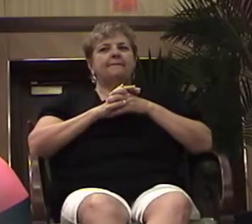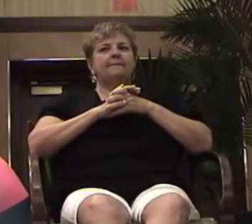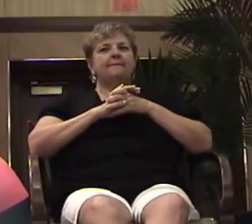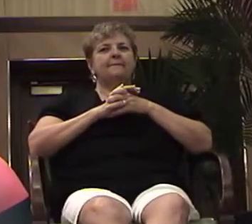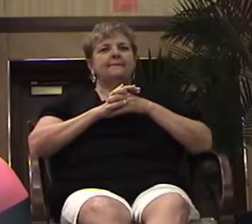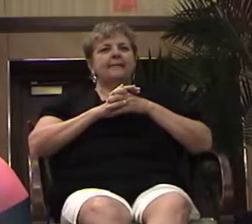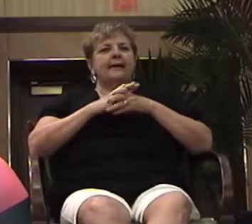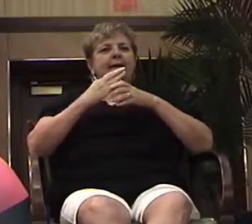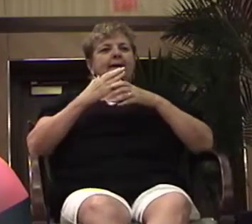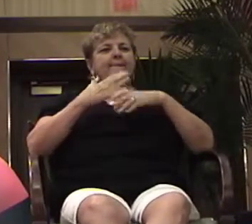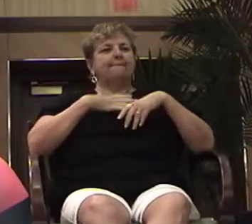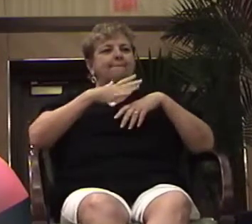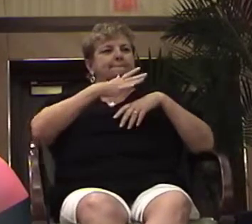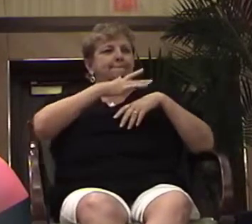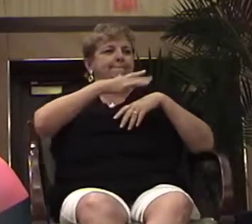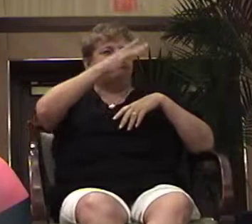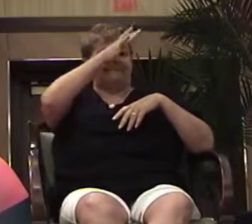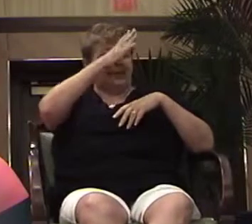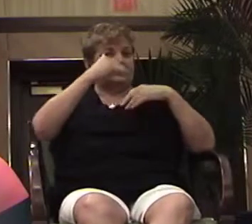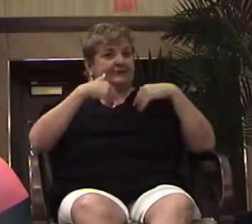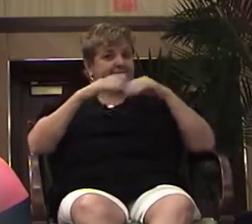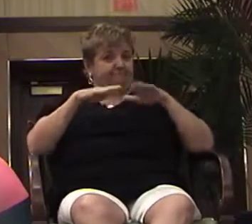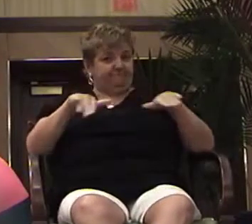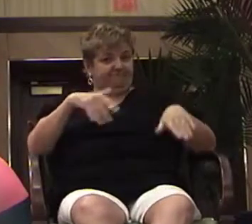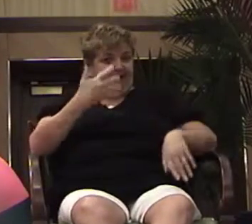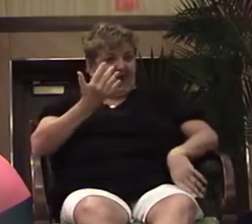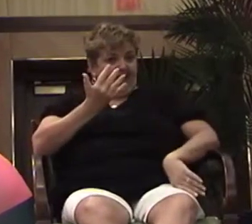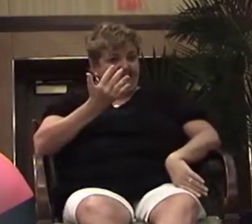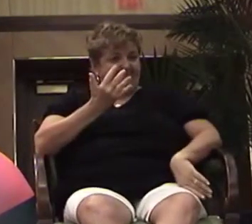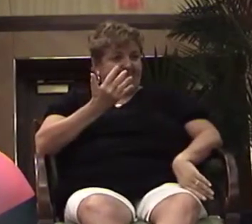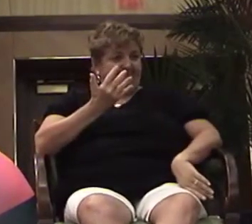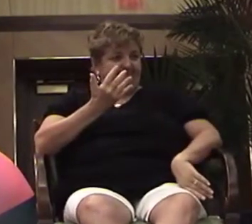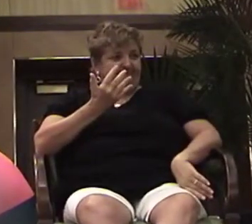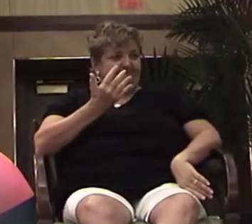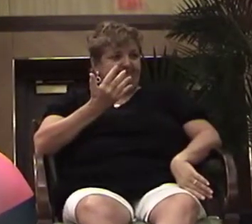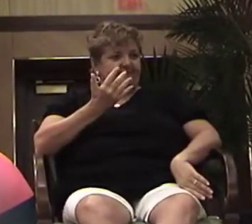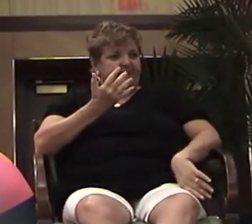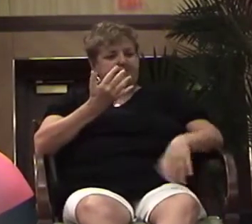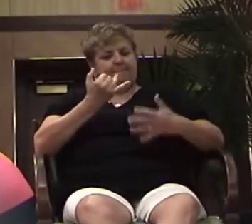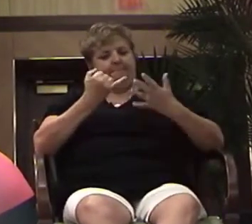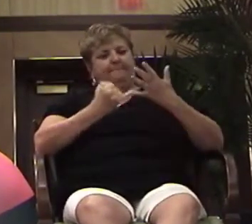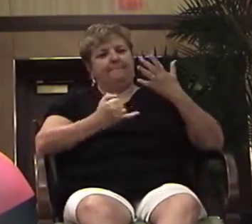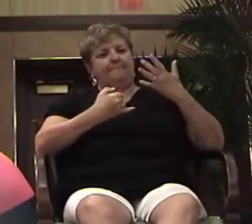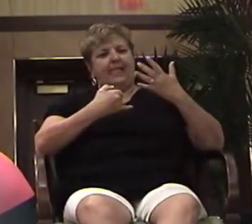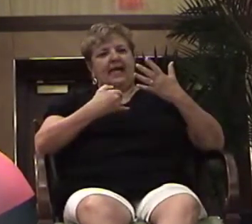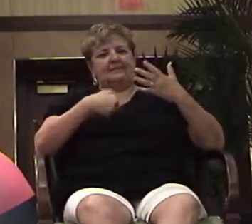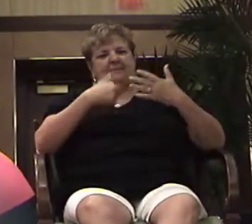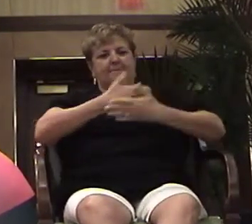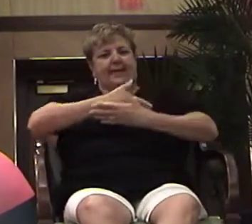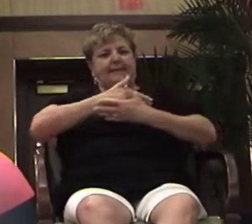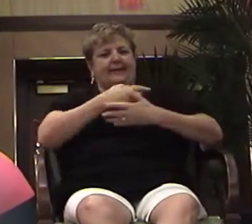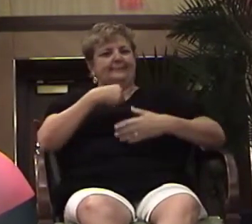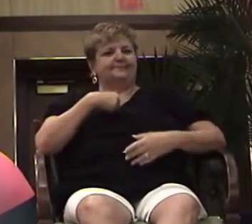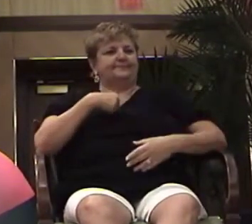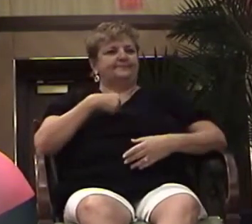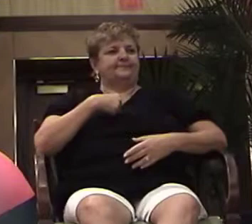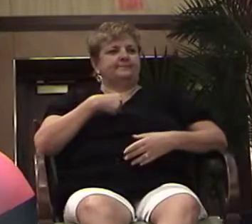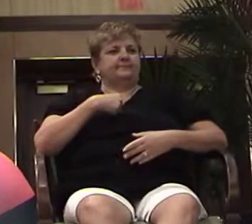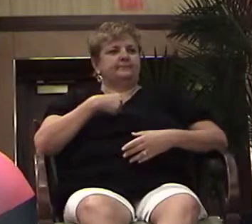5 children, and I was the last one. They couldn't have stood anymore, I don't